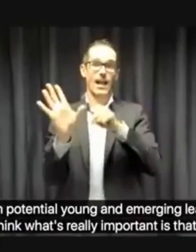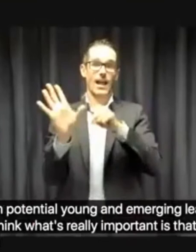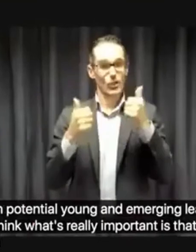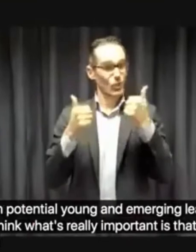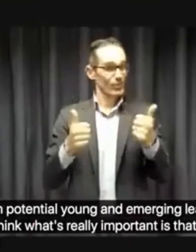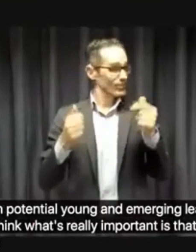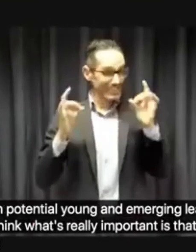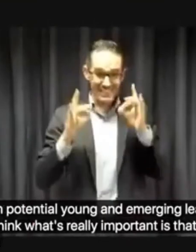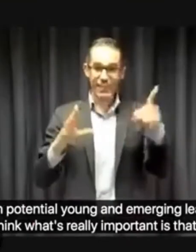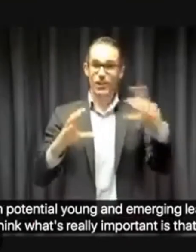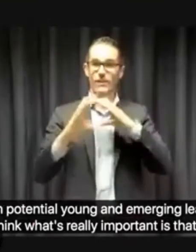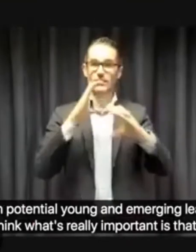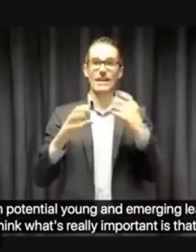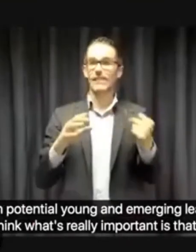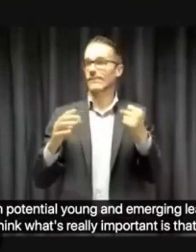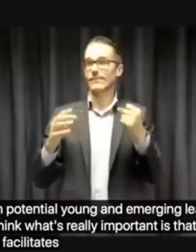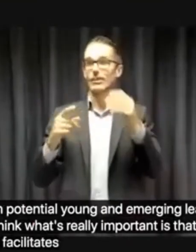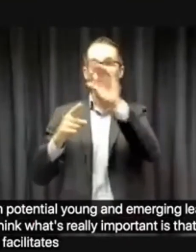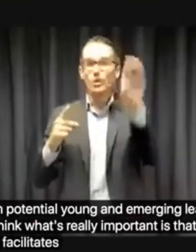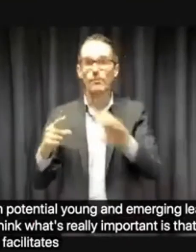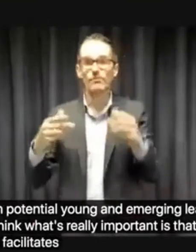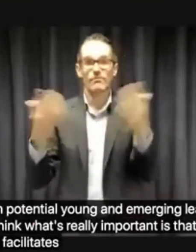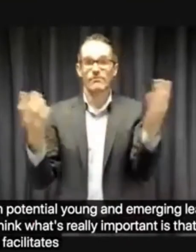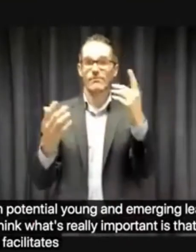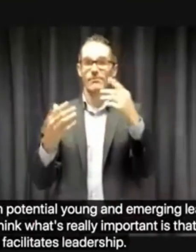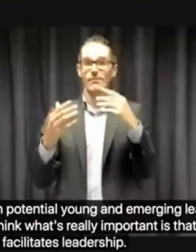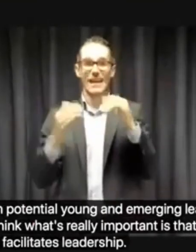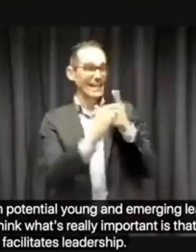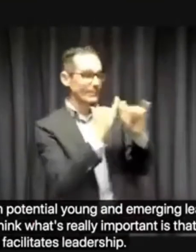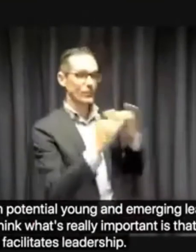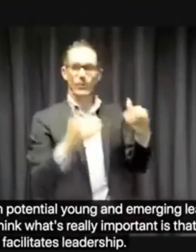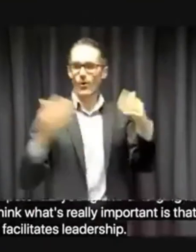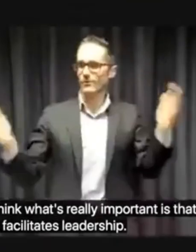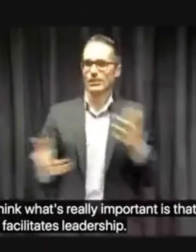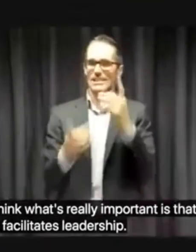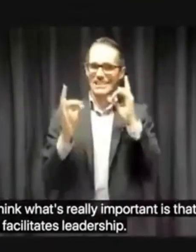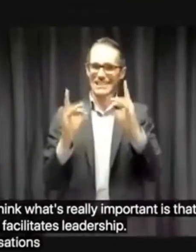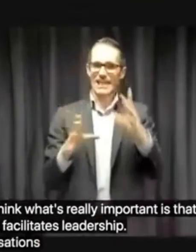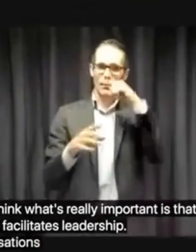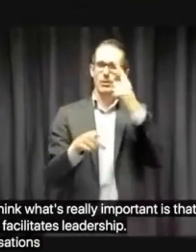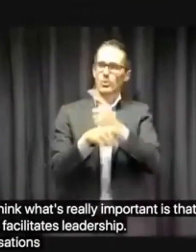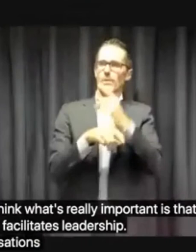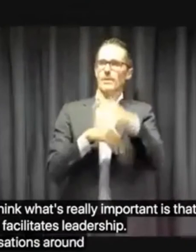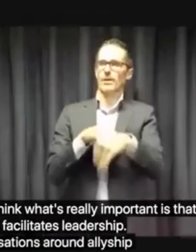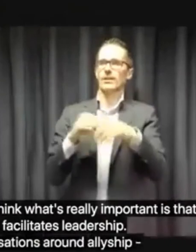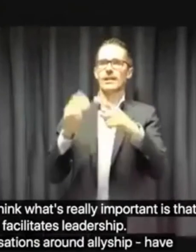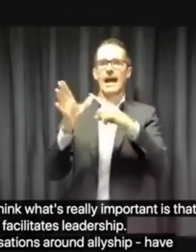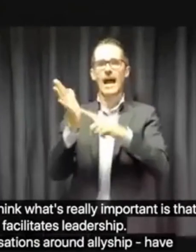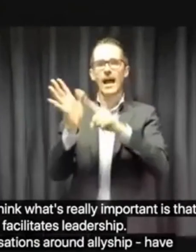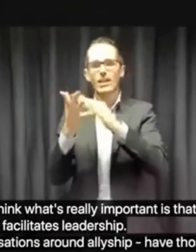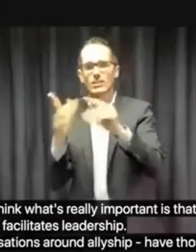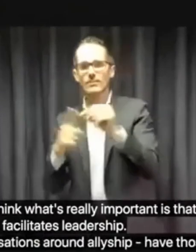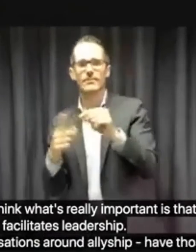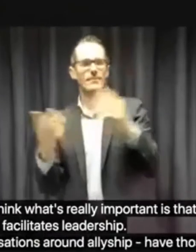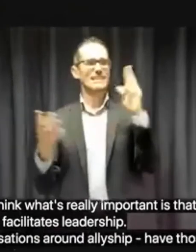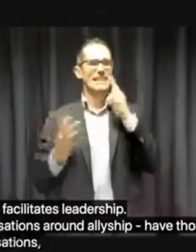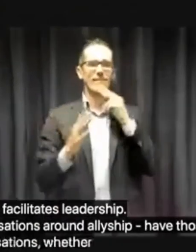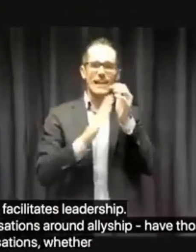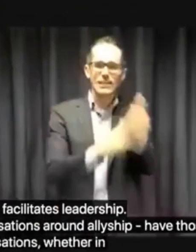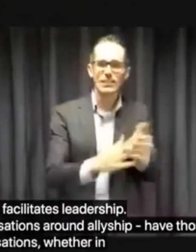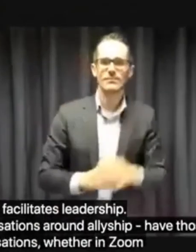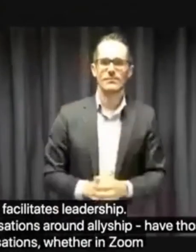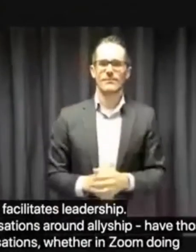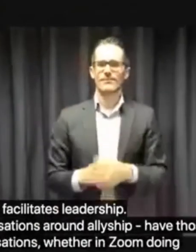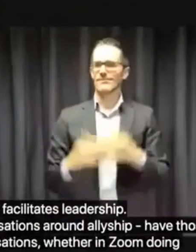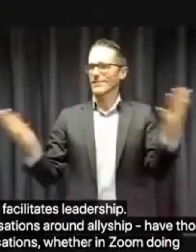around innovation. It's really good to get the ball rolling, have those conversations, whether it's in Zoom, to interview, get people talking about